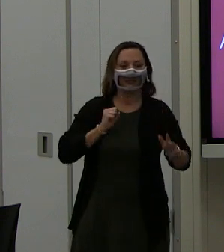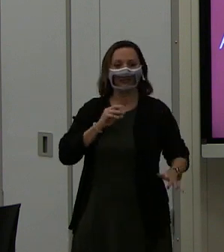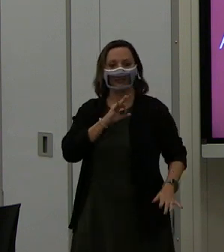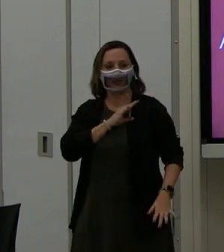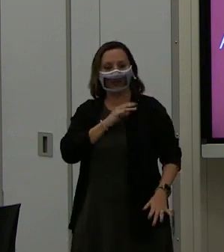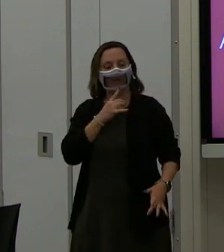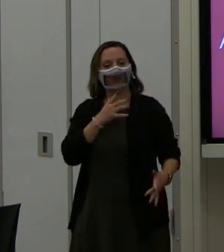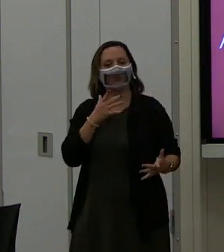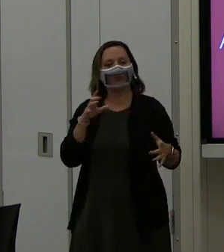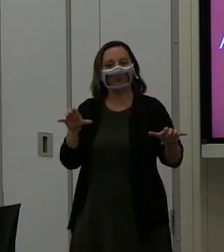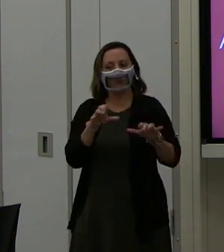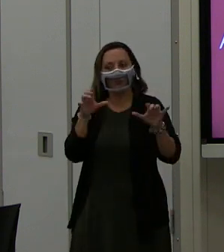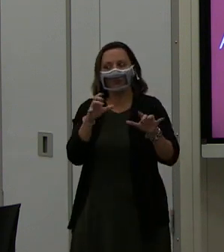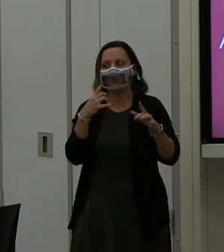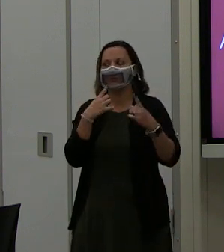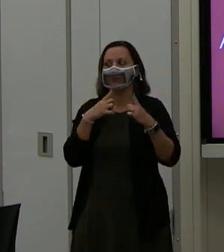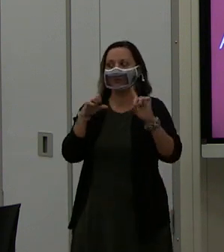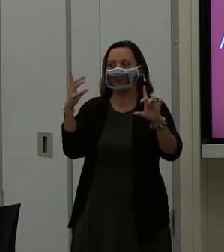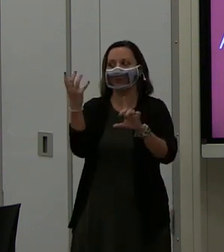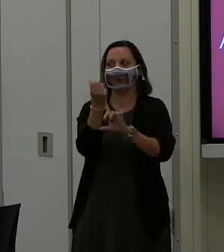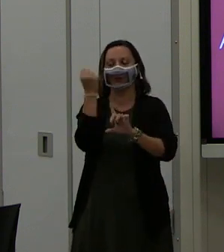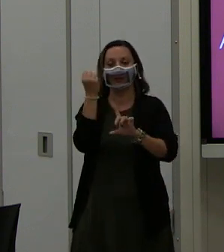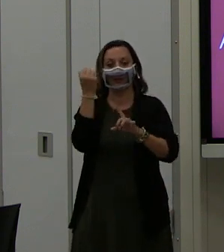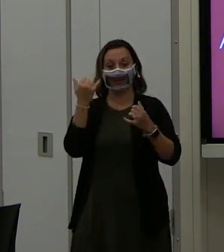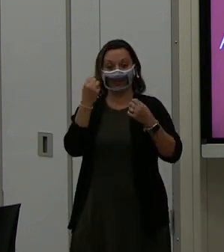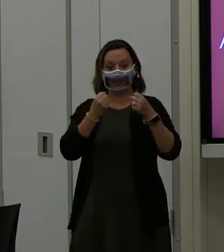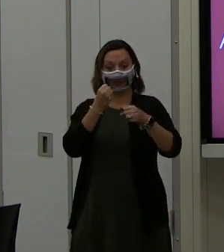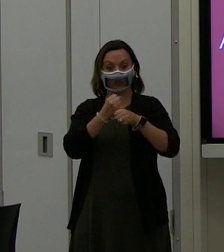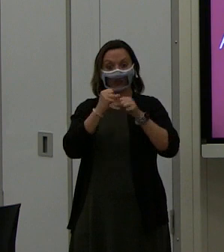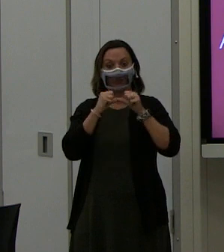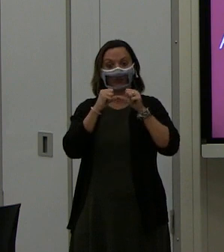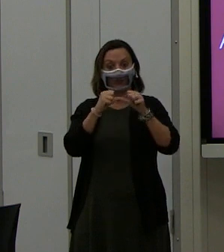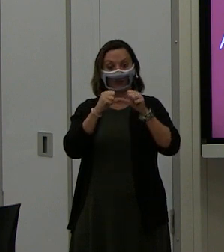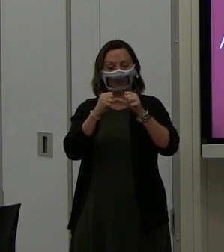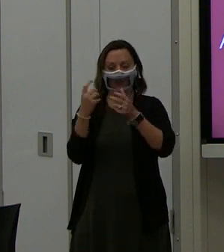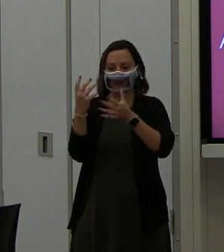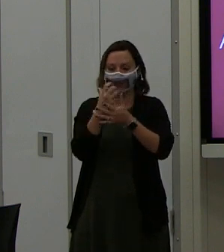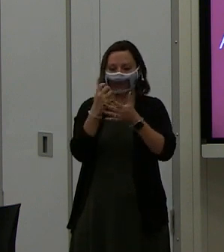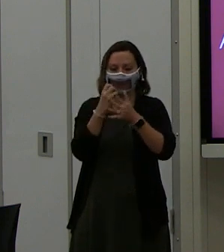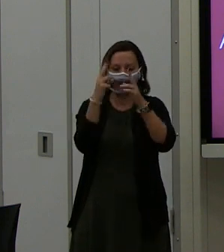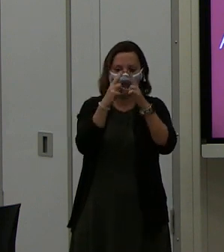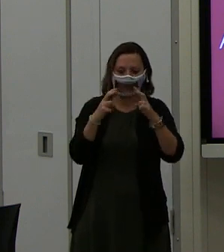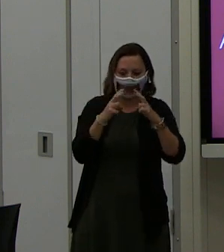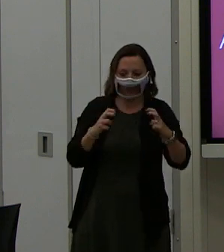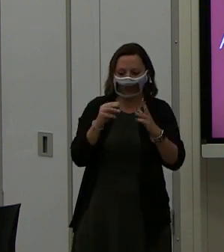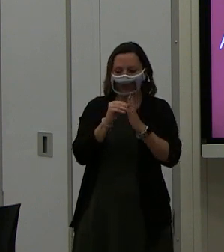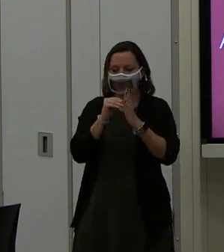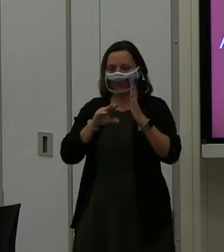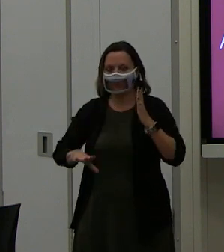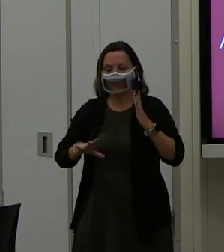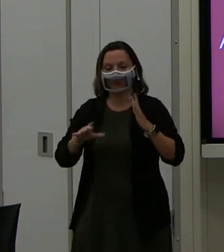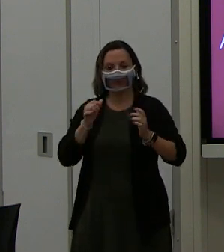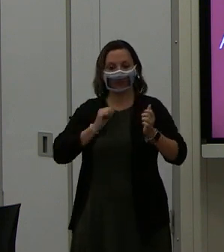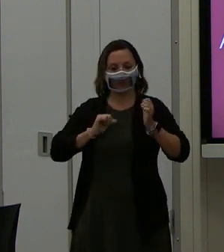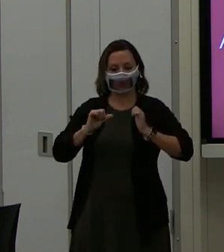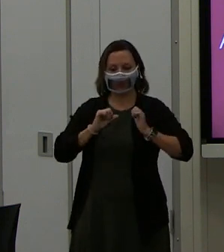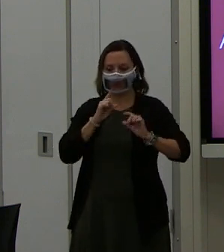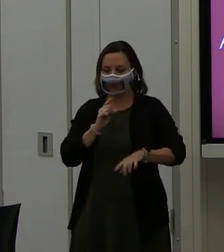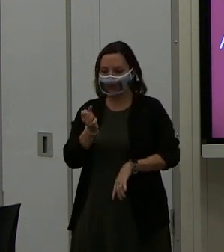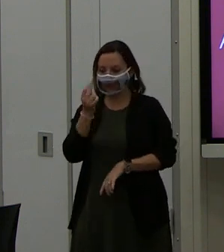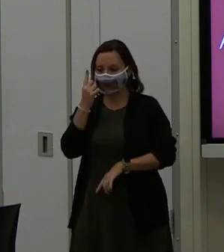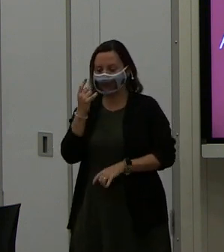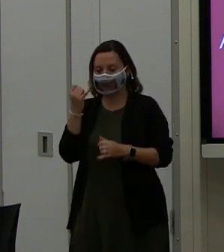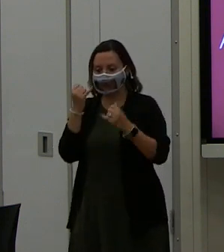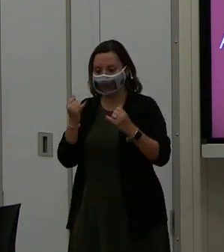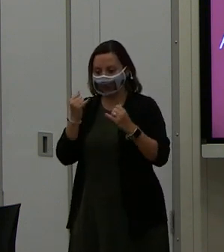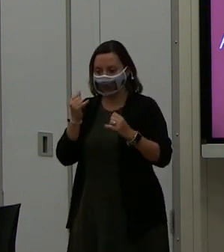achieve our mission. This year, we continue to collect and analyze student performance data to better understand current performance